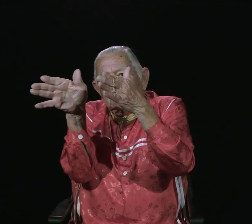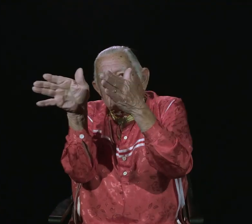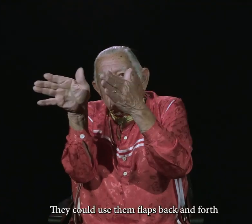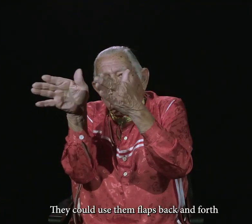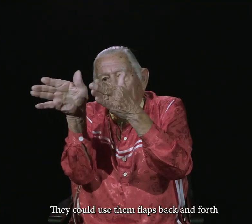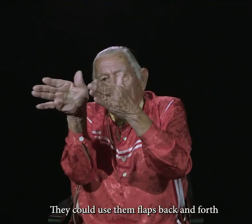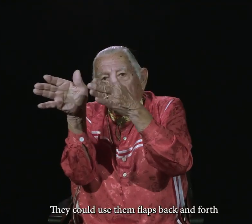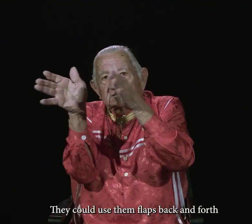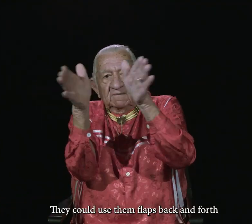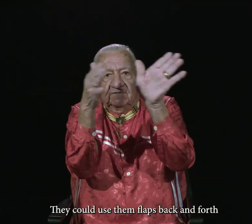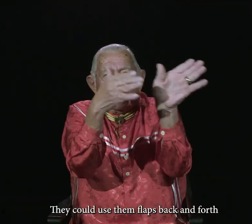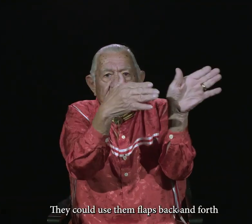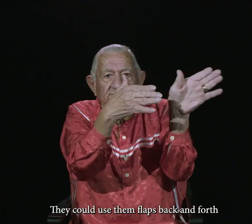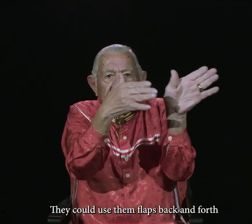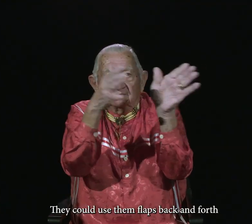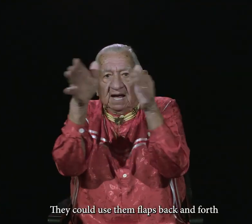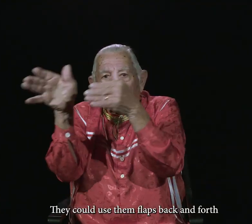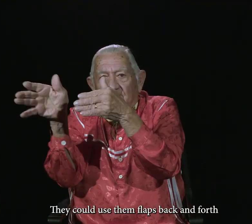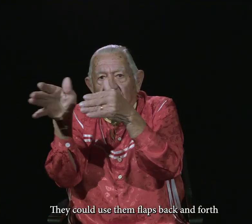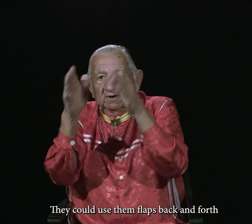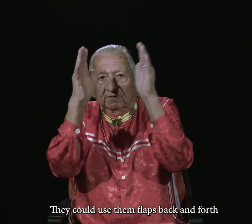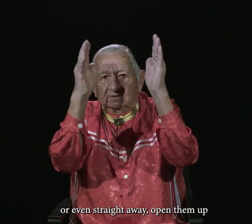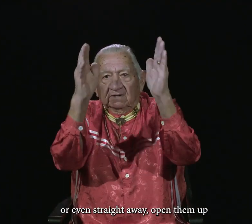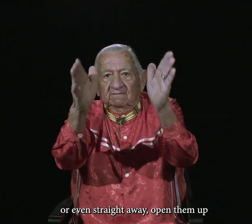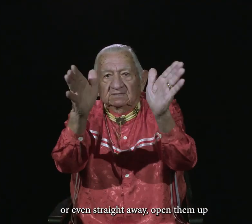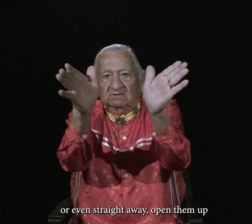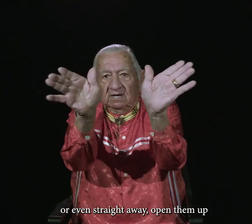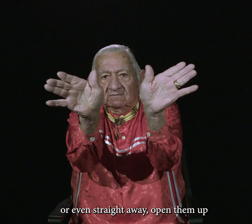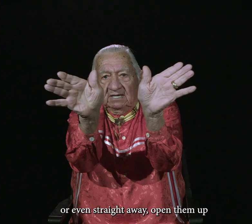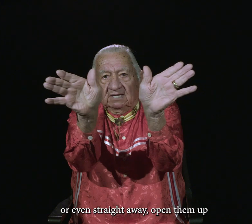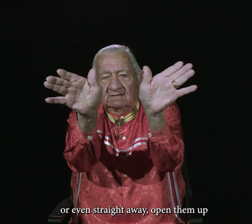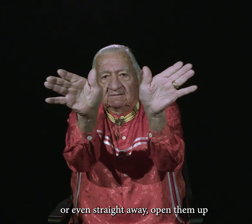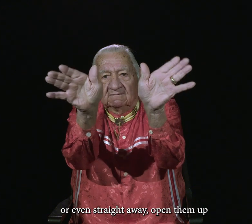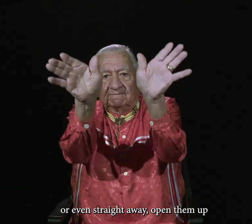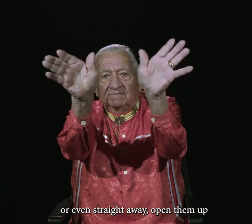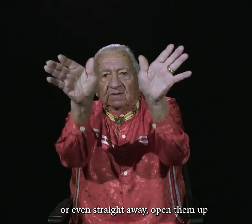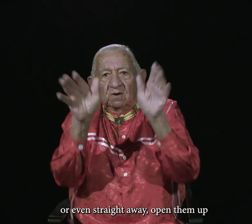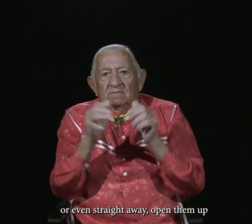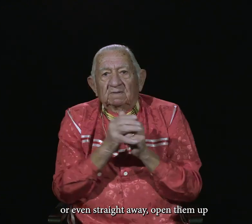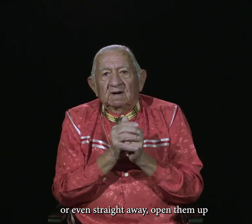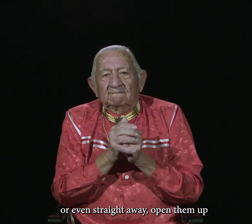they could use them flaps back and forth or even straight away, open them up